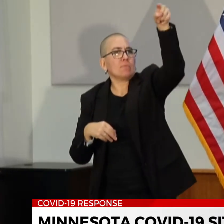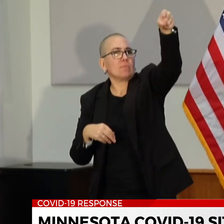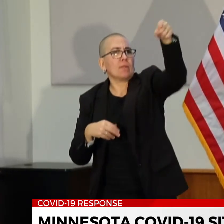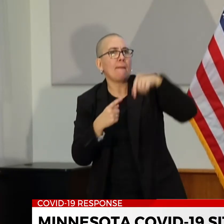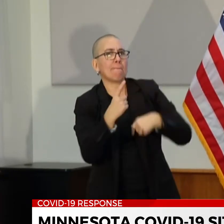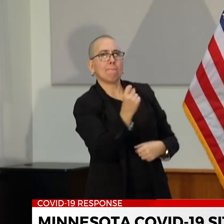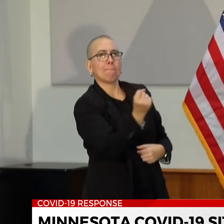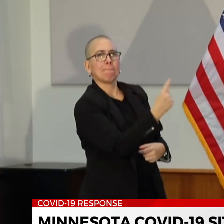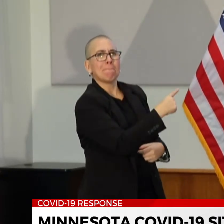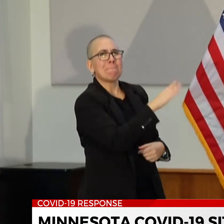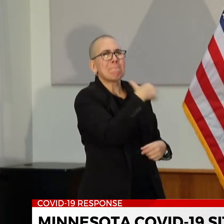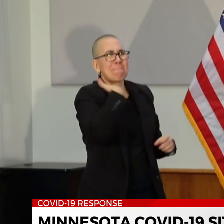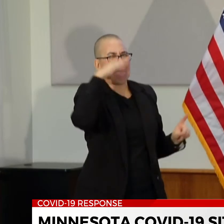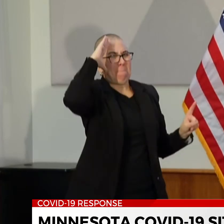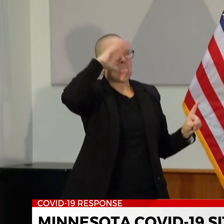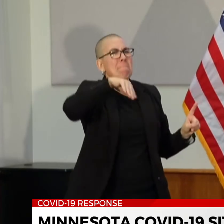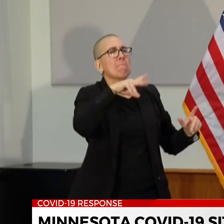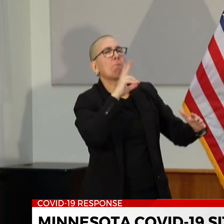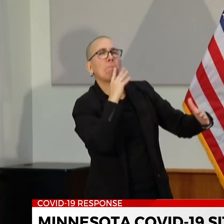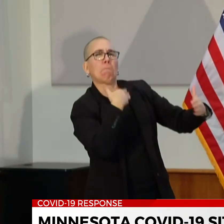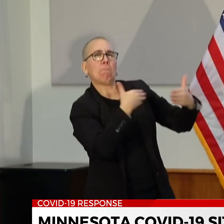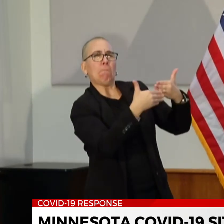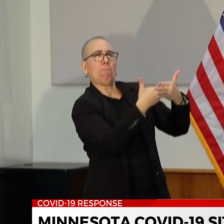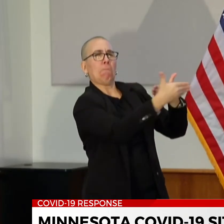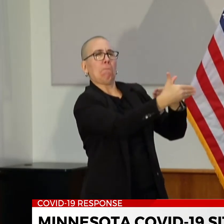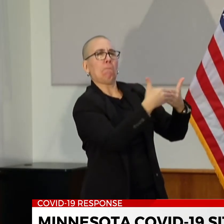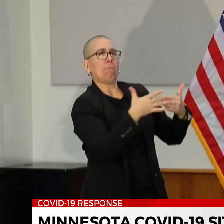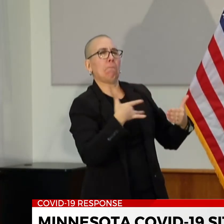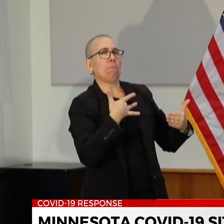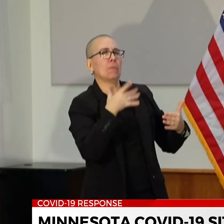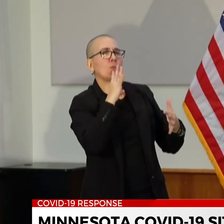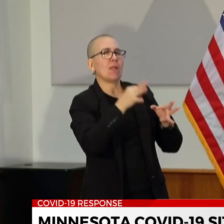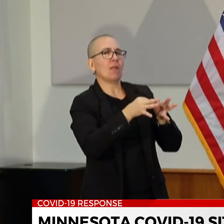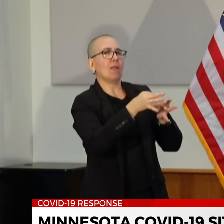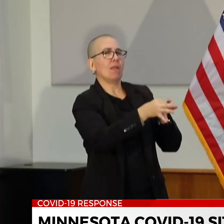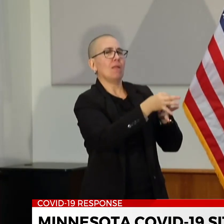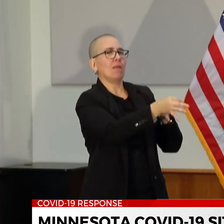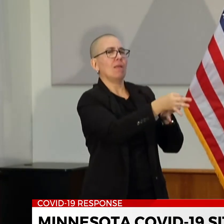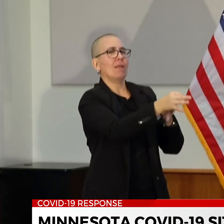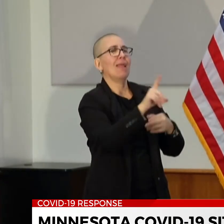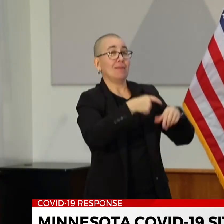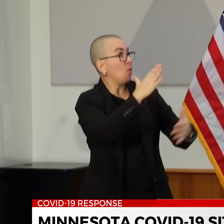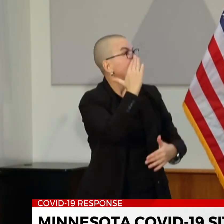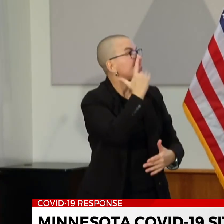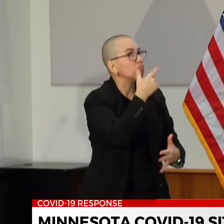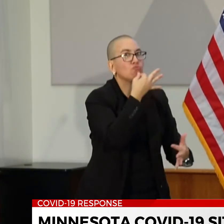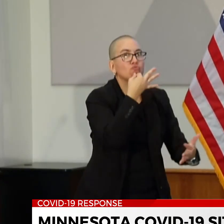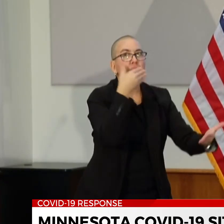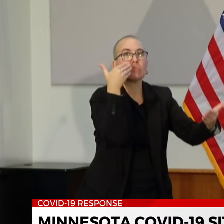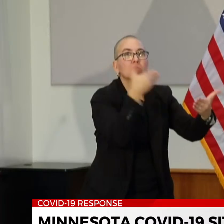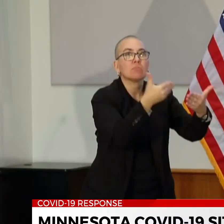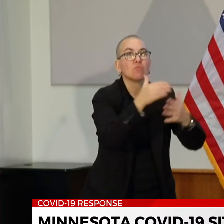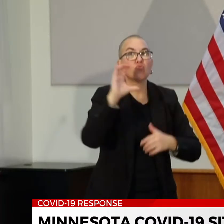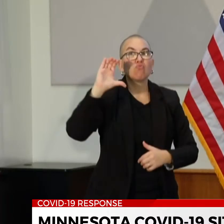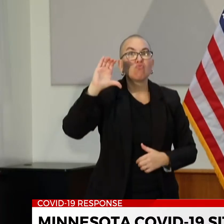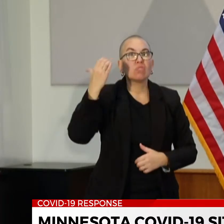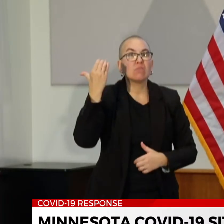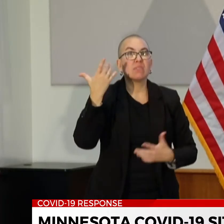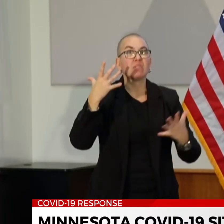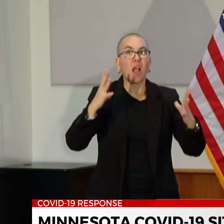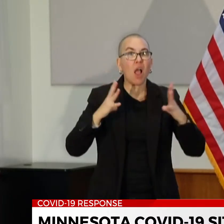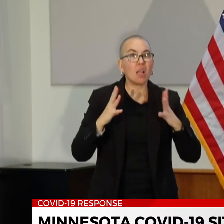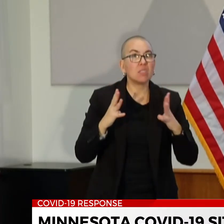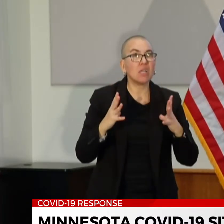ahead. You talk about the likely indicators and everything. Christmas. Yeah. People that are, or should we say today,